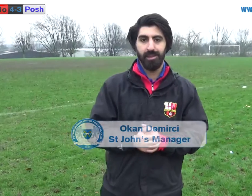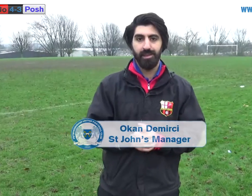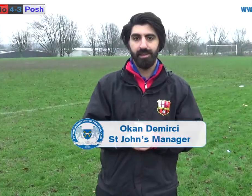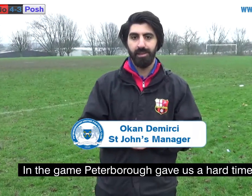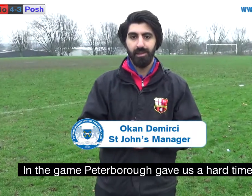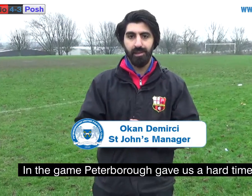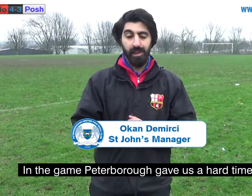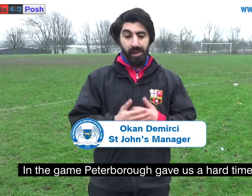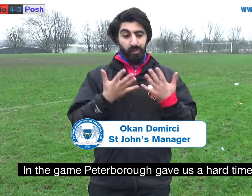So what do you think of the game?